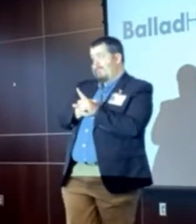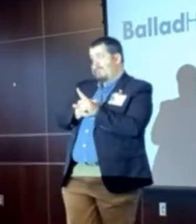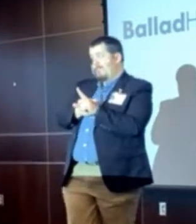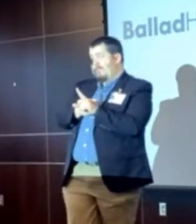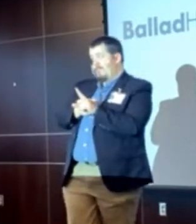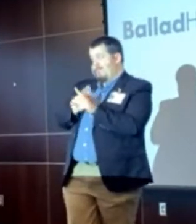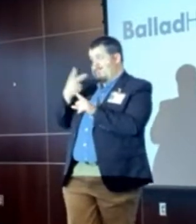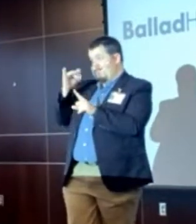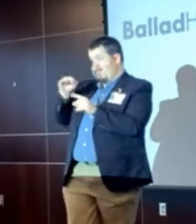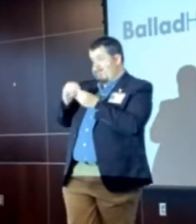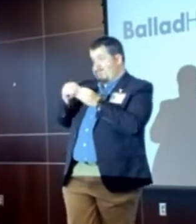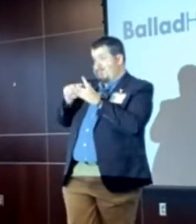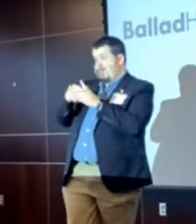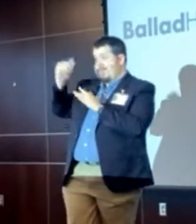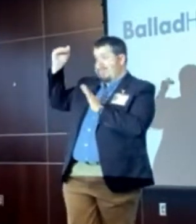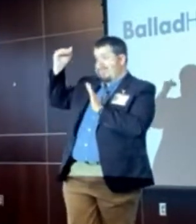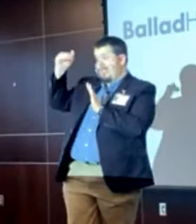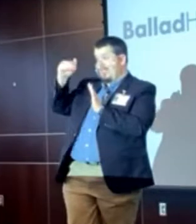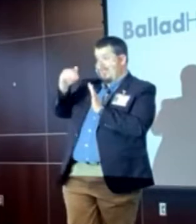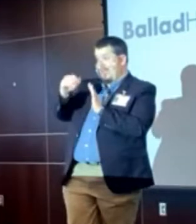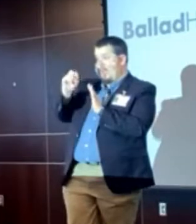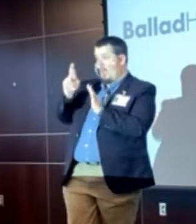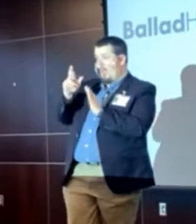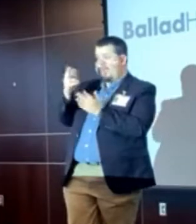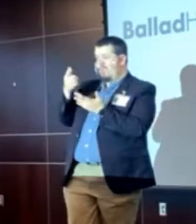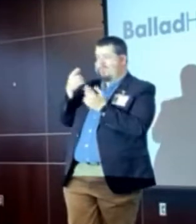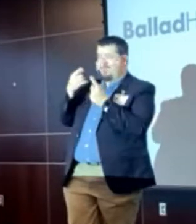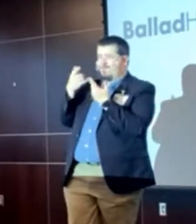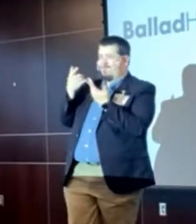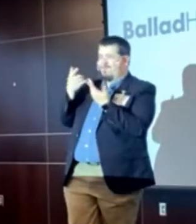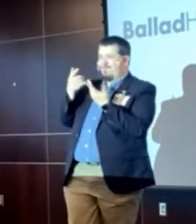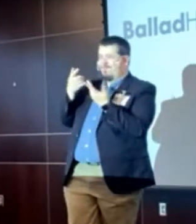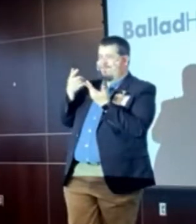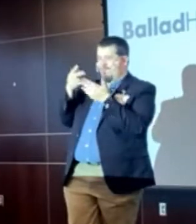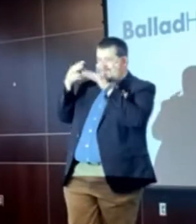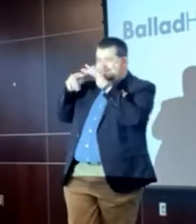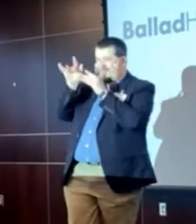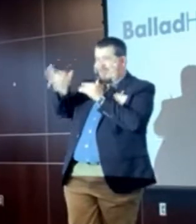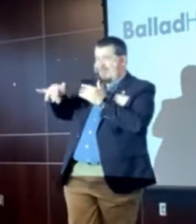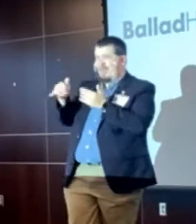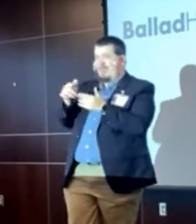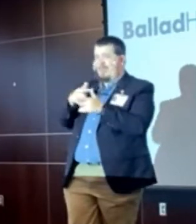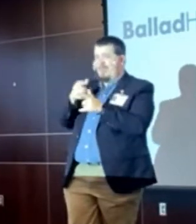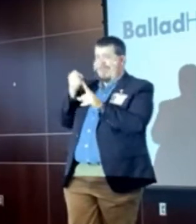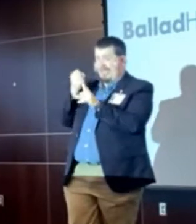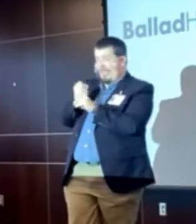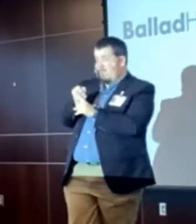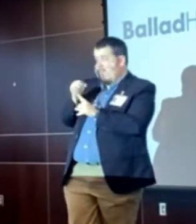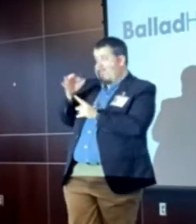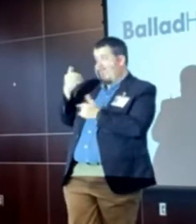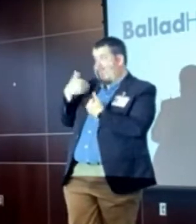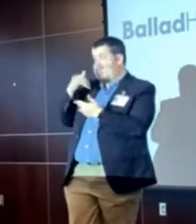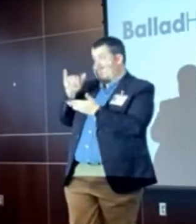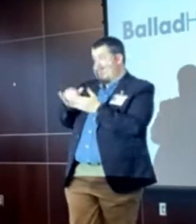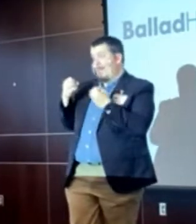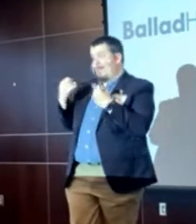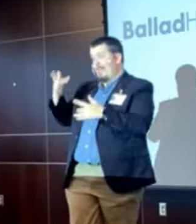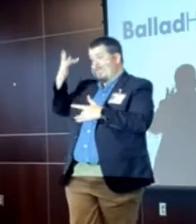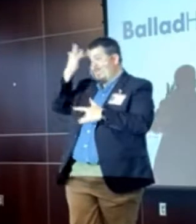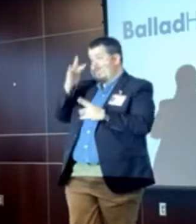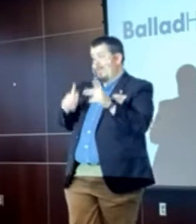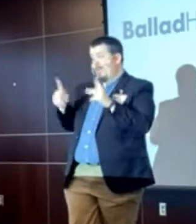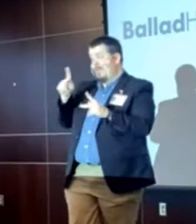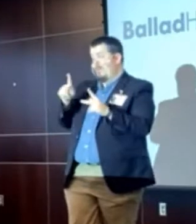Do you see that trend starting to tail off too, or what's the forecast for that? And what's the impact then of having that many sick